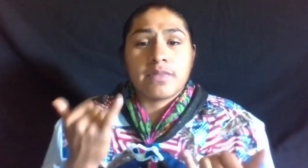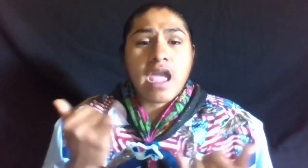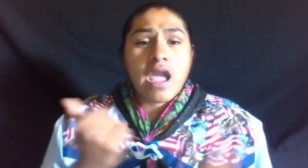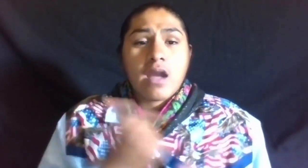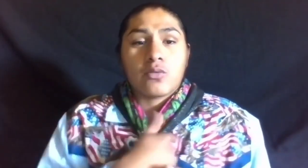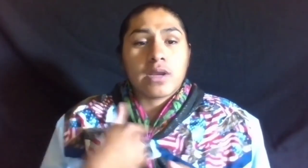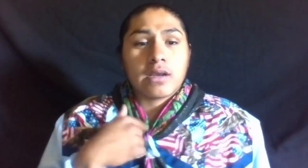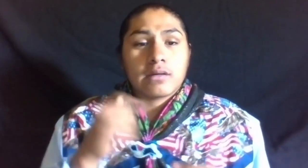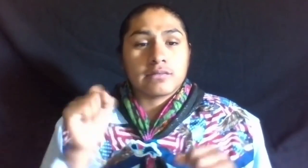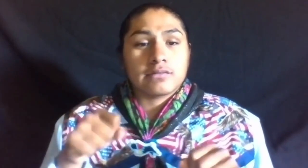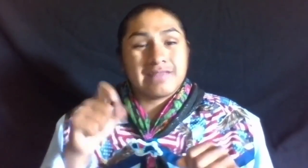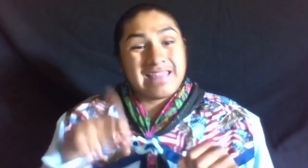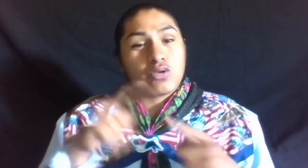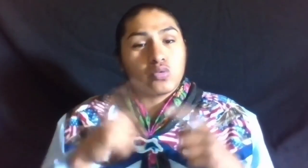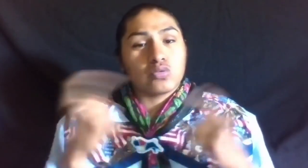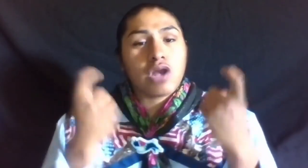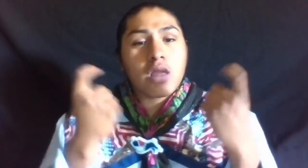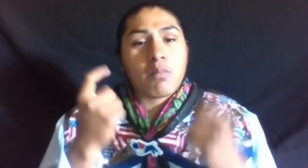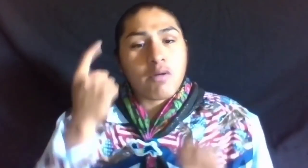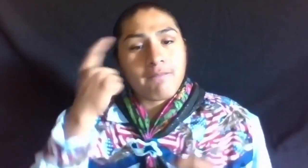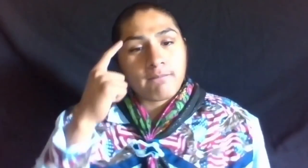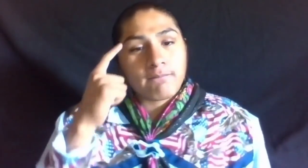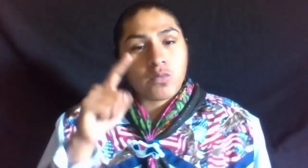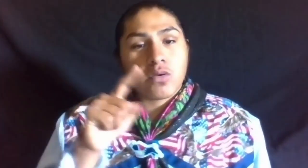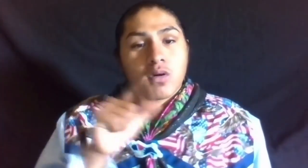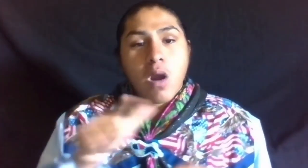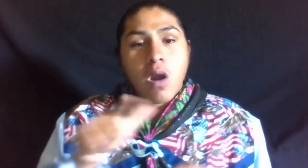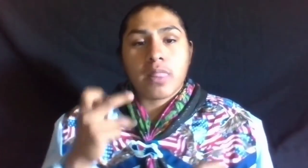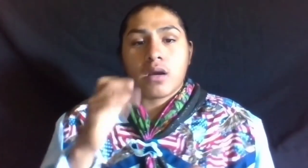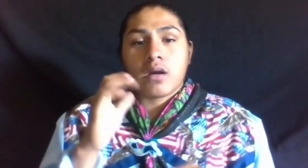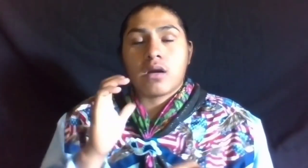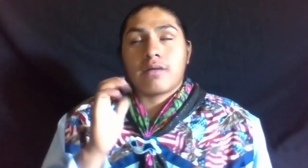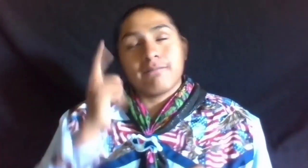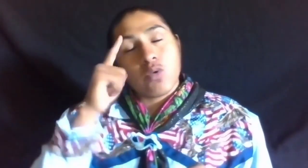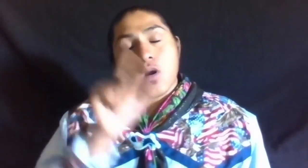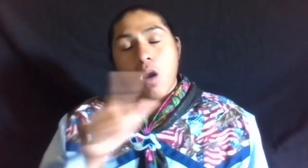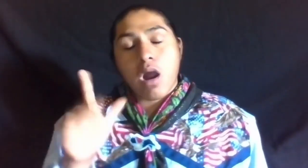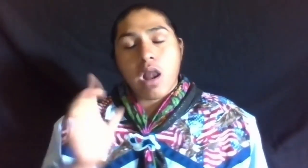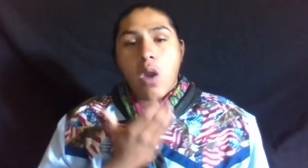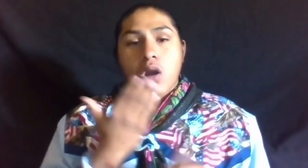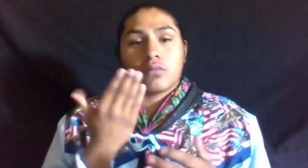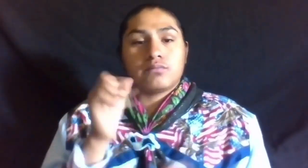So we now need to celebrate all our hard work